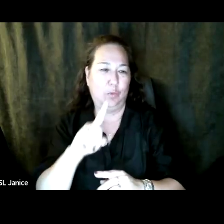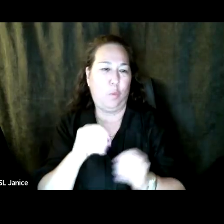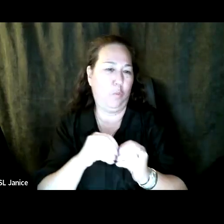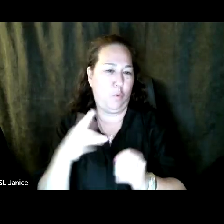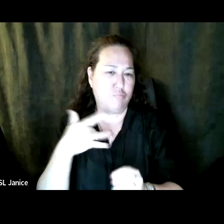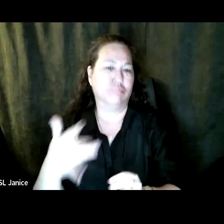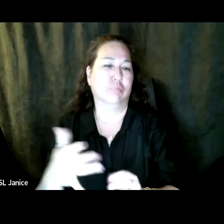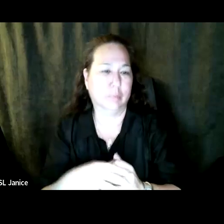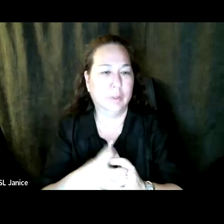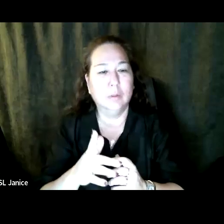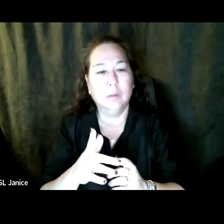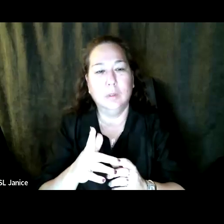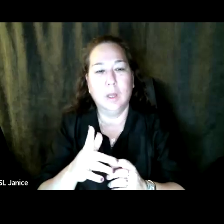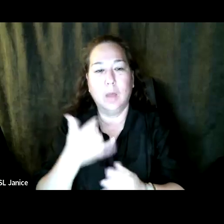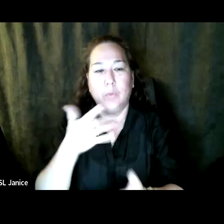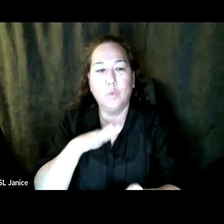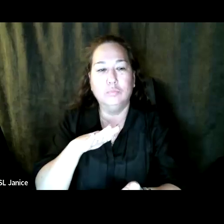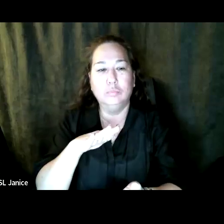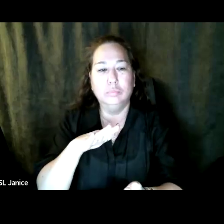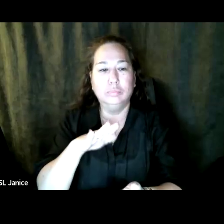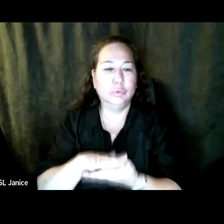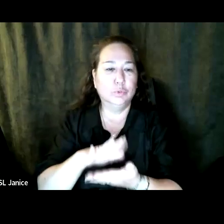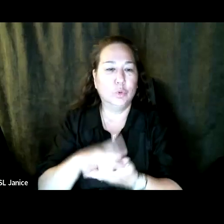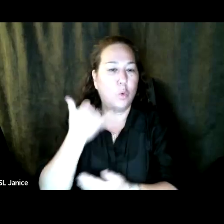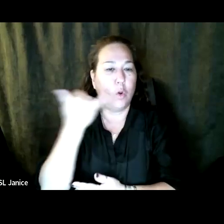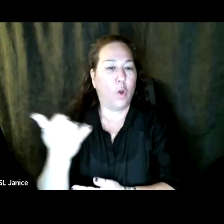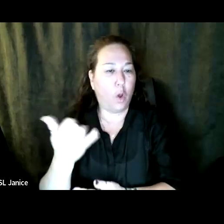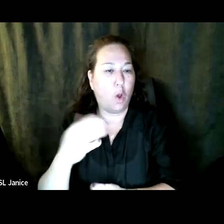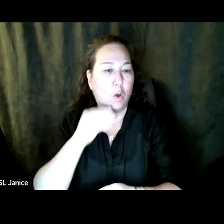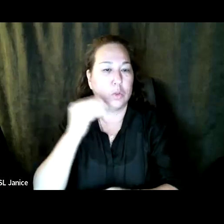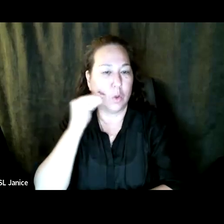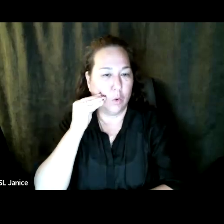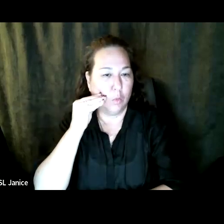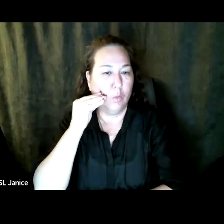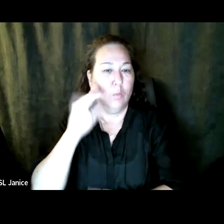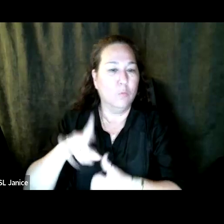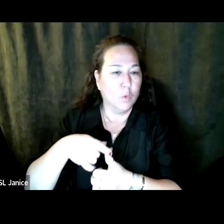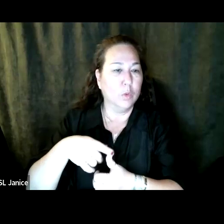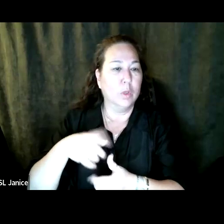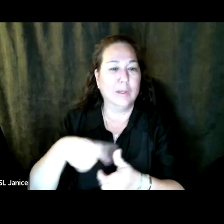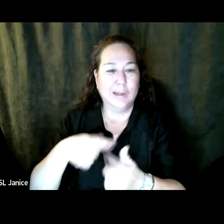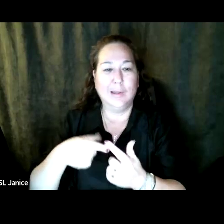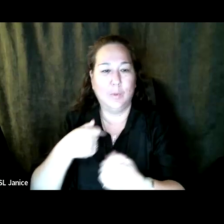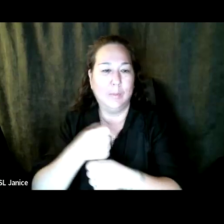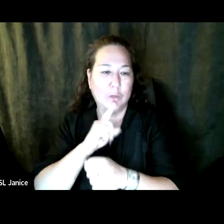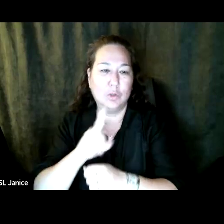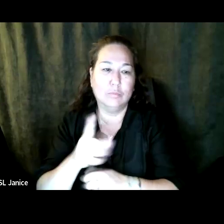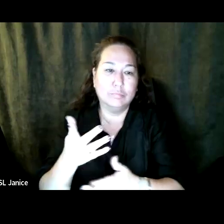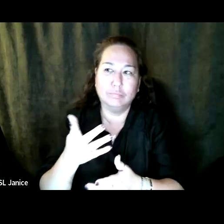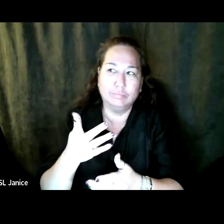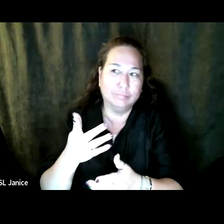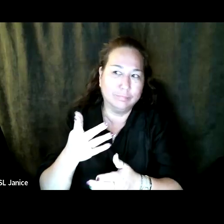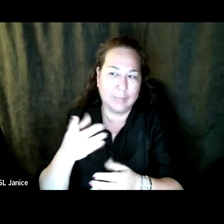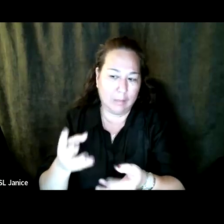absence. And if need be, a house visit will happen. So we use the same process during the school year of students of attendance and